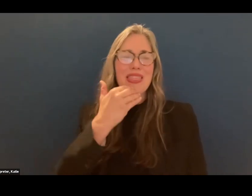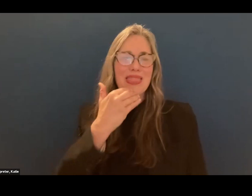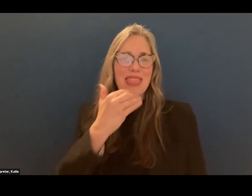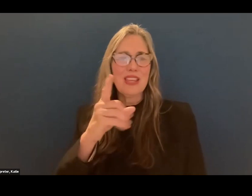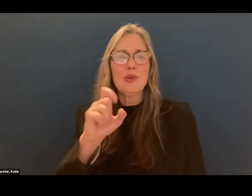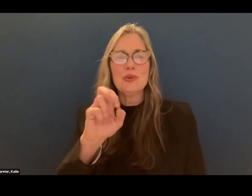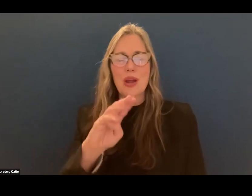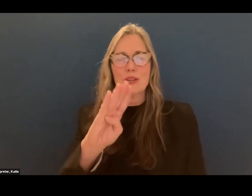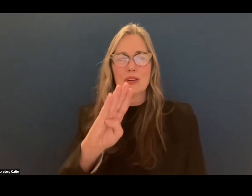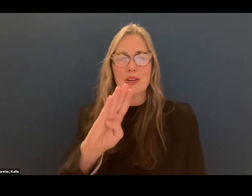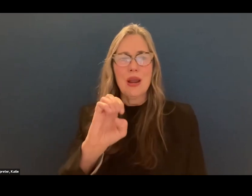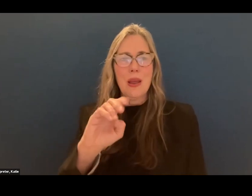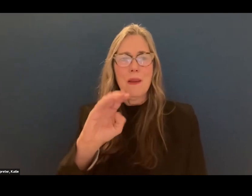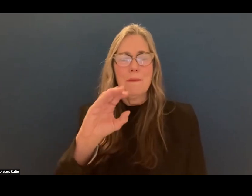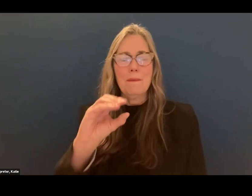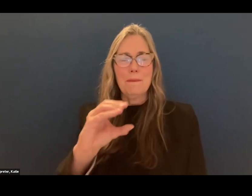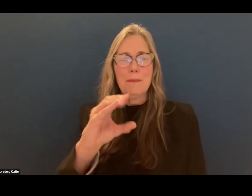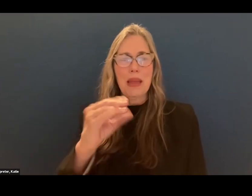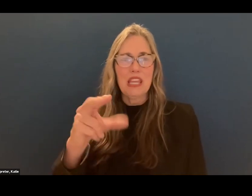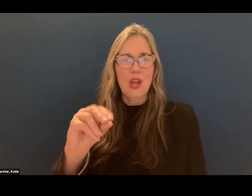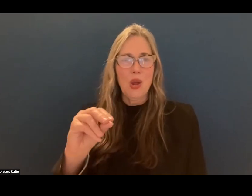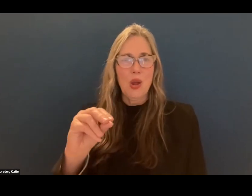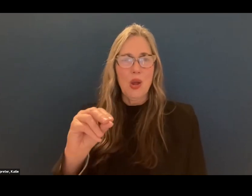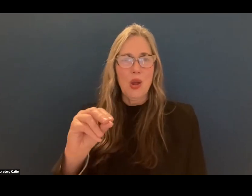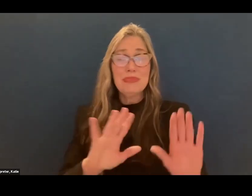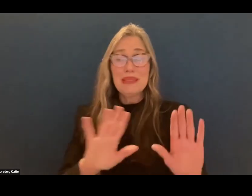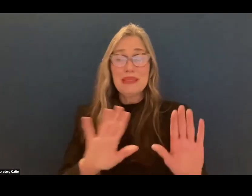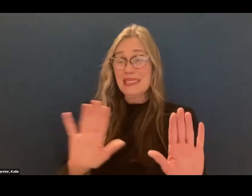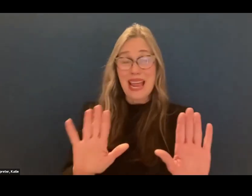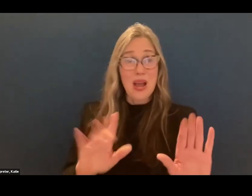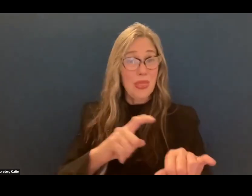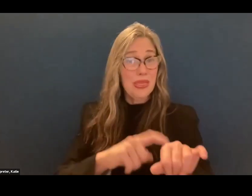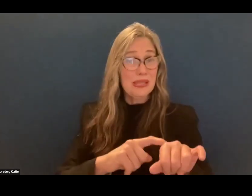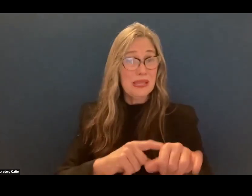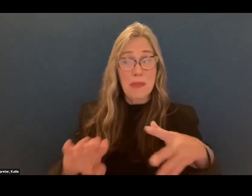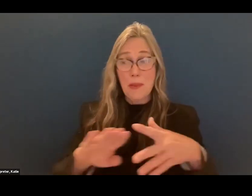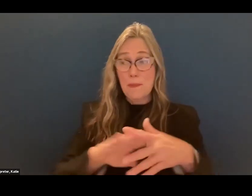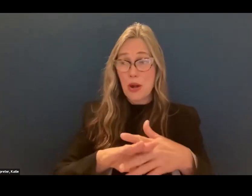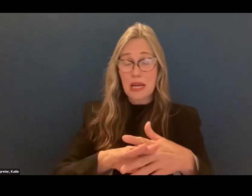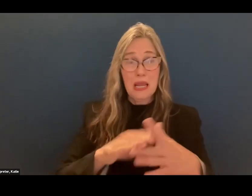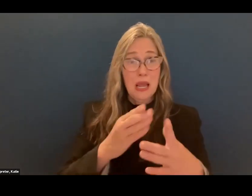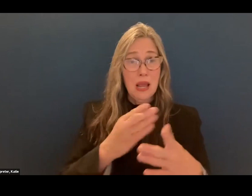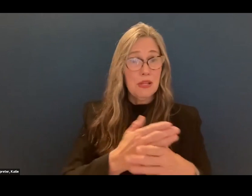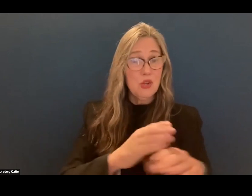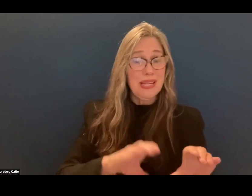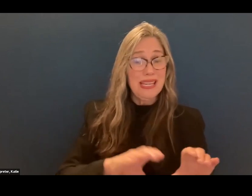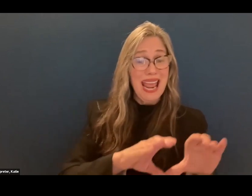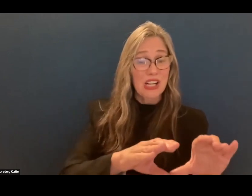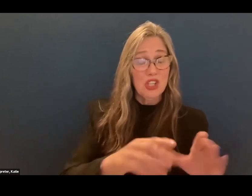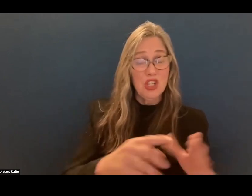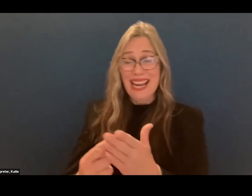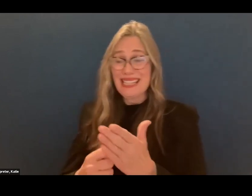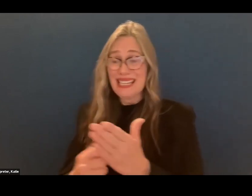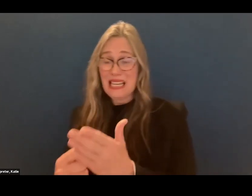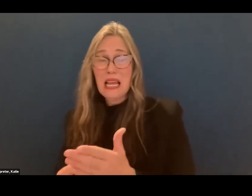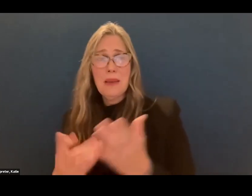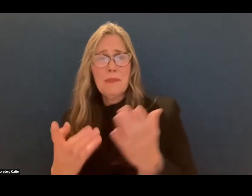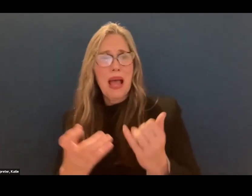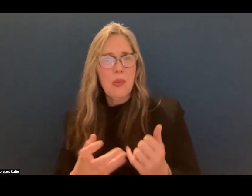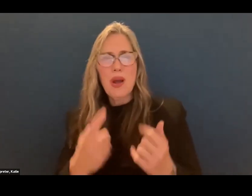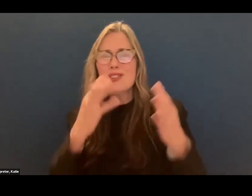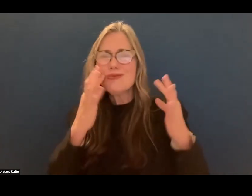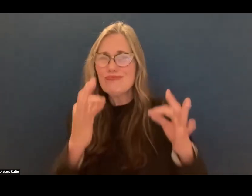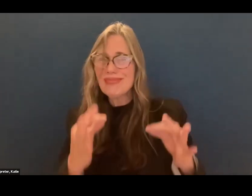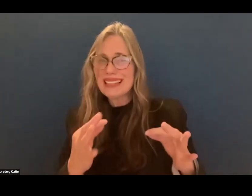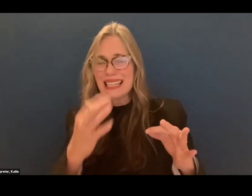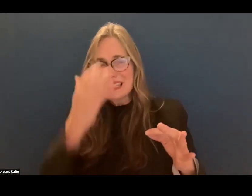approve this item. Typically, board members, this is time we take a break between our action and our discussion agenda, but I want to leave it to you